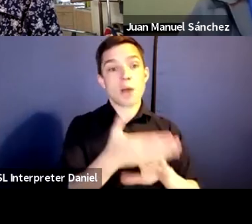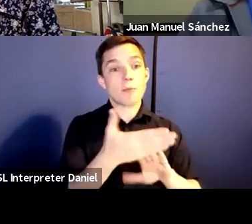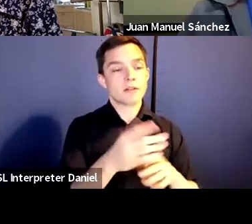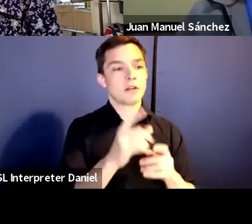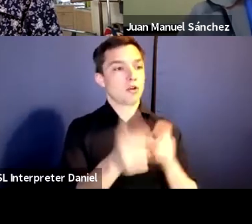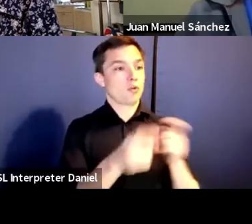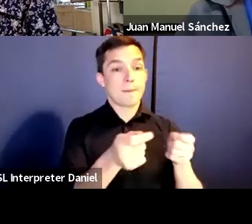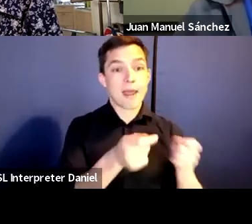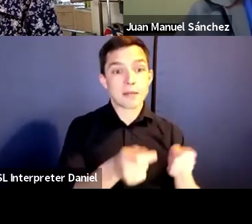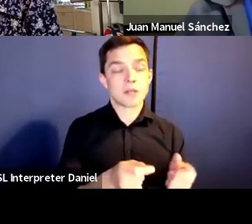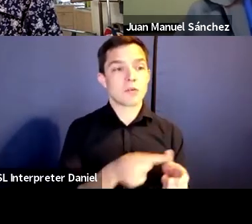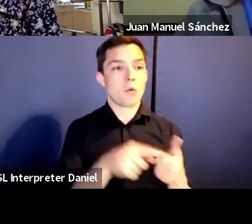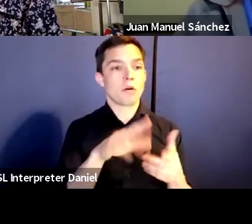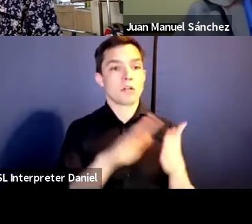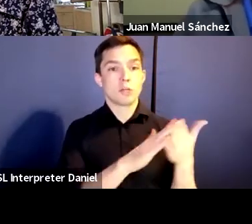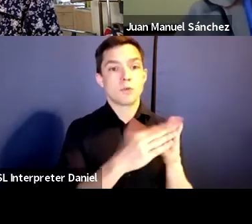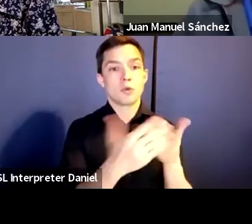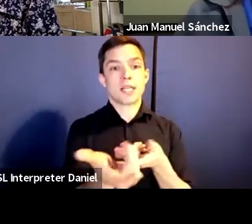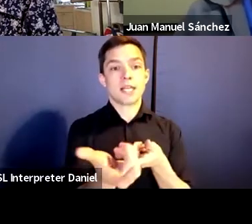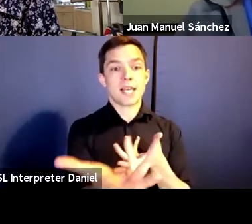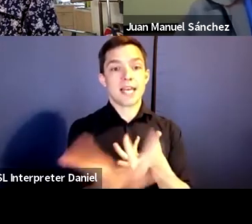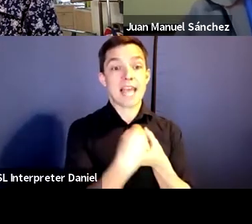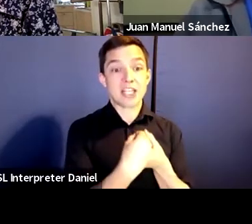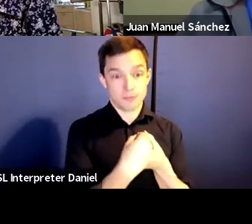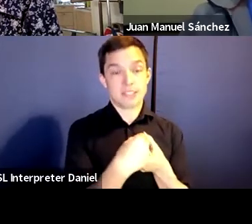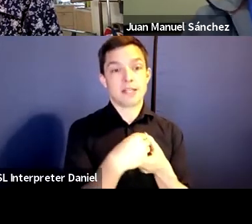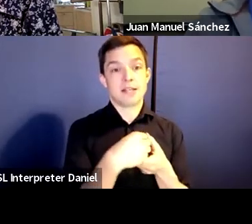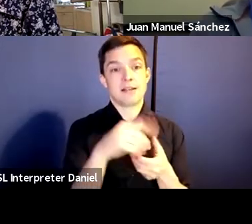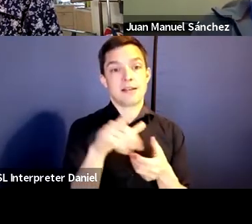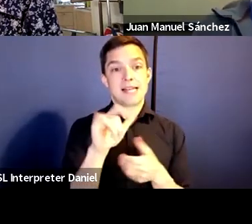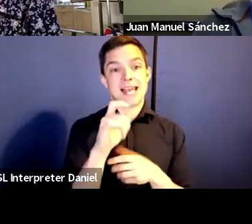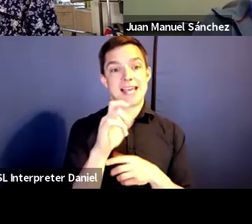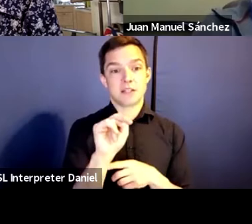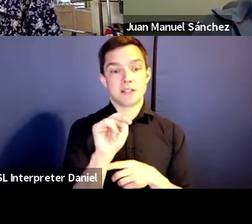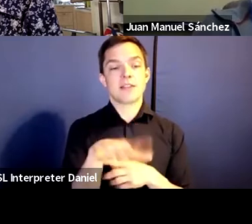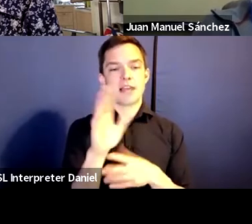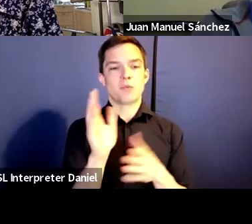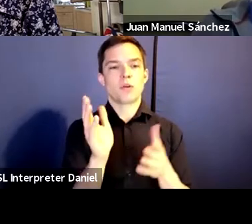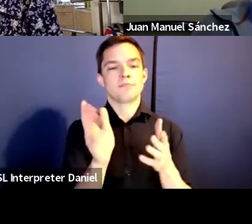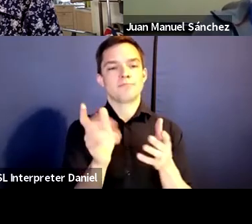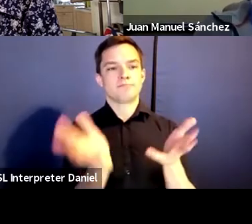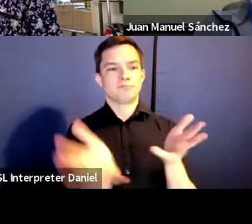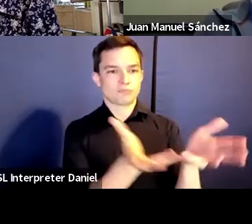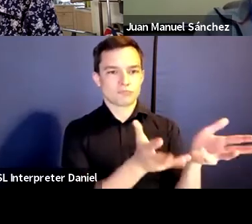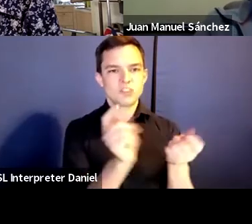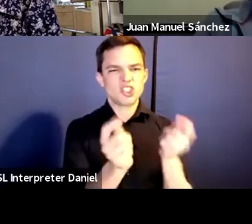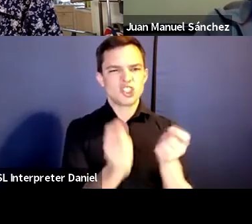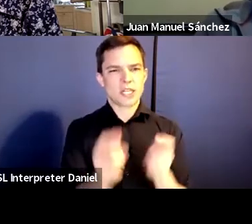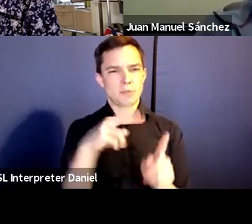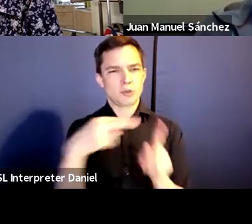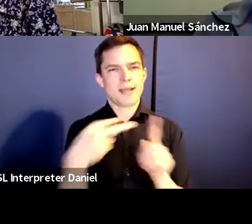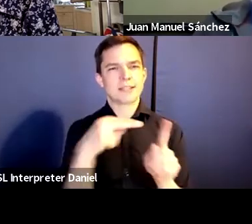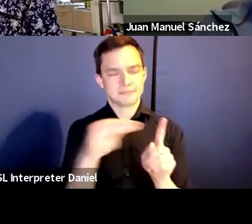management or community engagement liaison, that changes perceptions also in that project office, which represents the